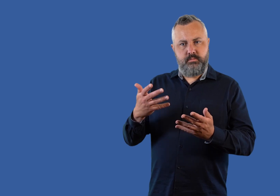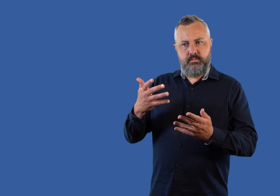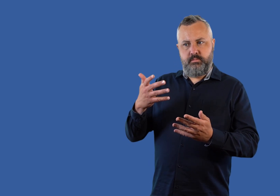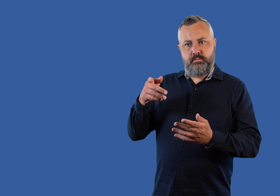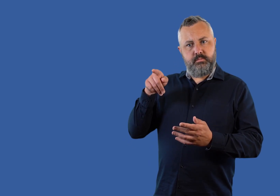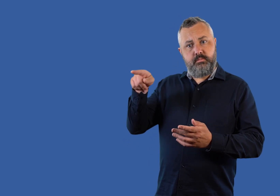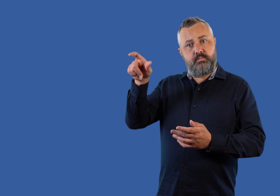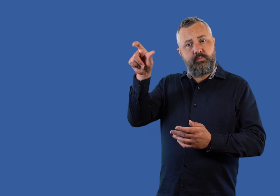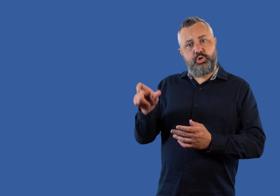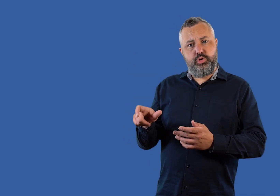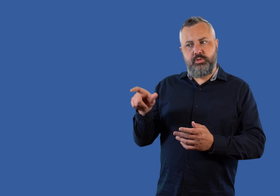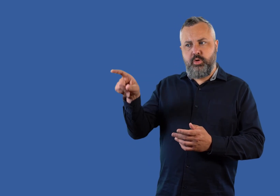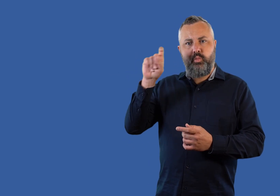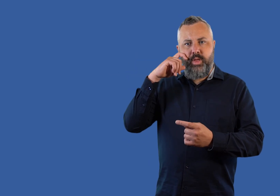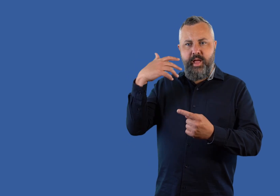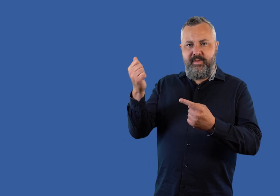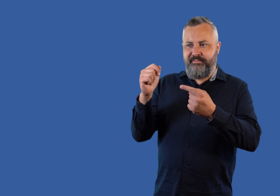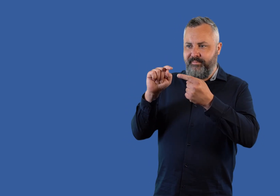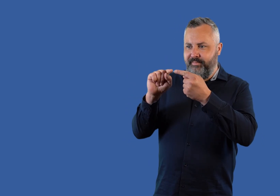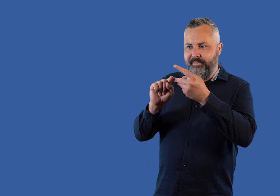And what sort of symptoms would the person have?